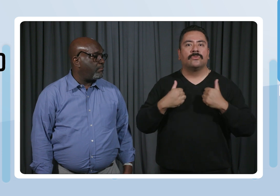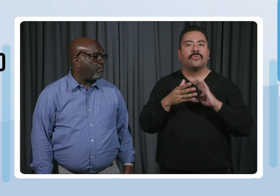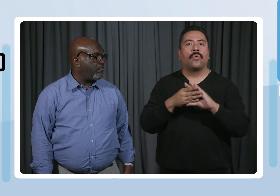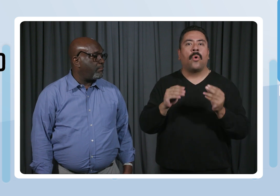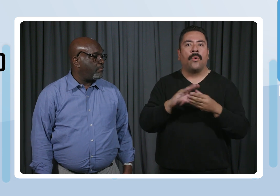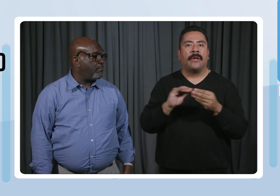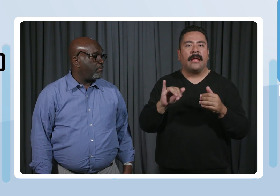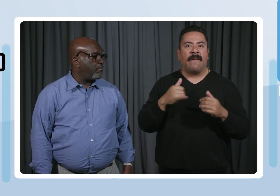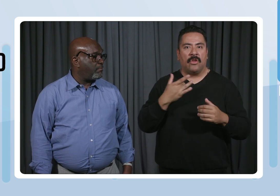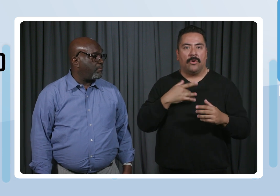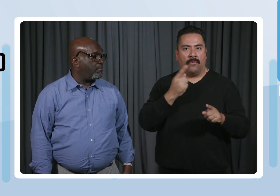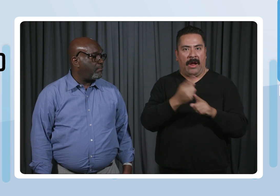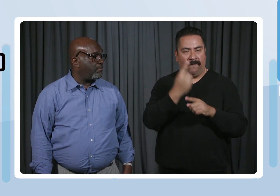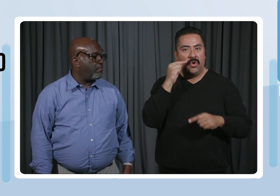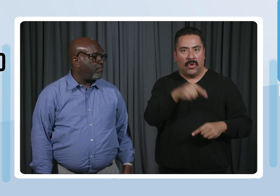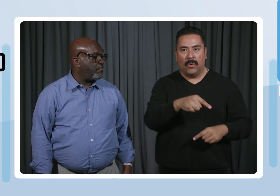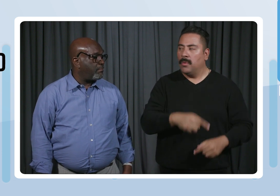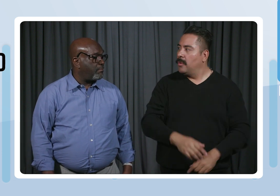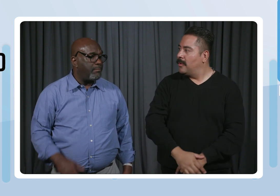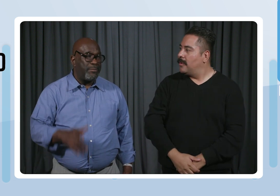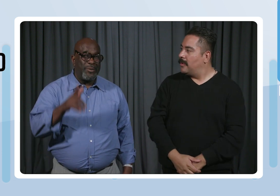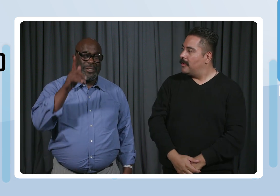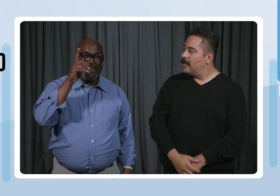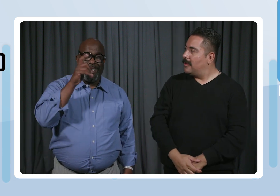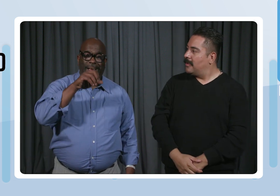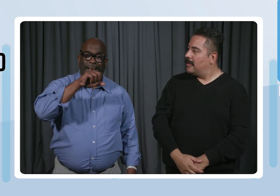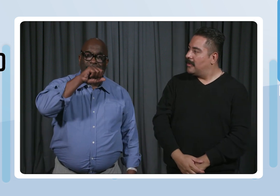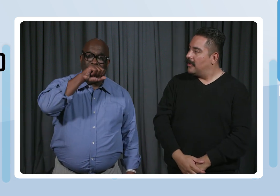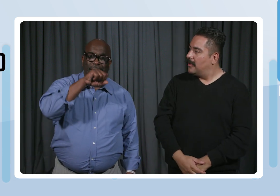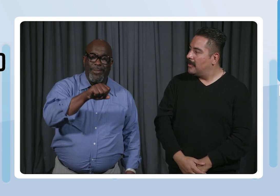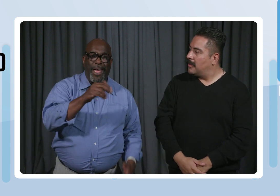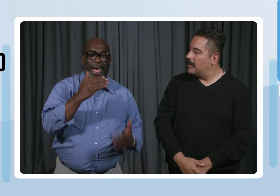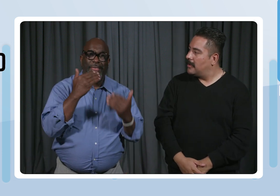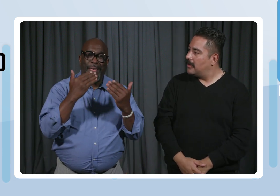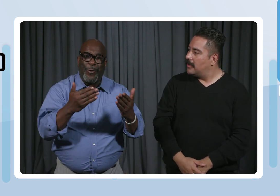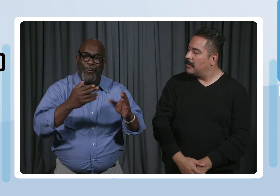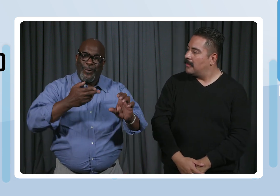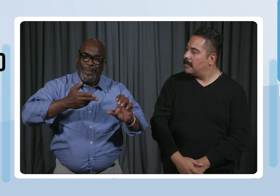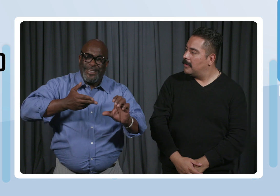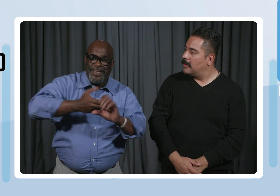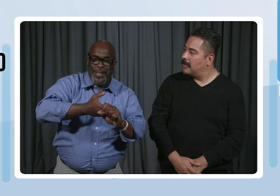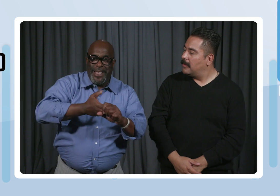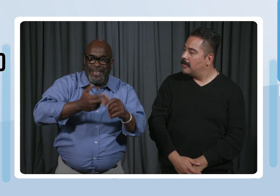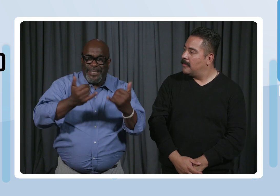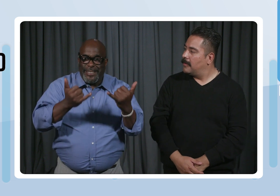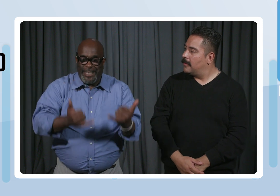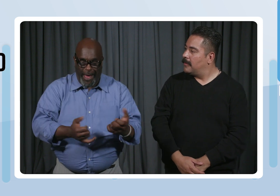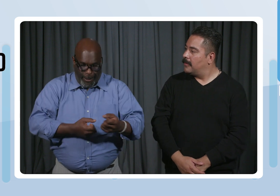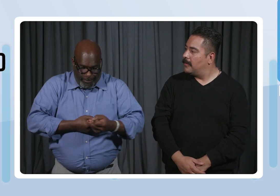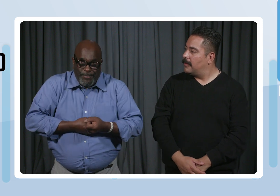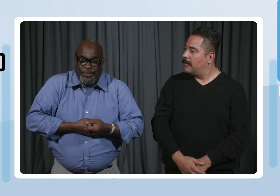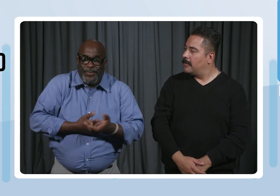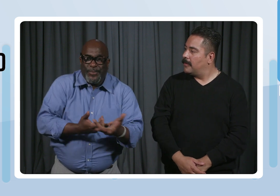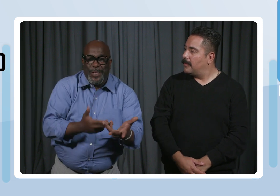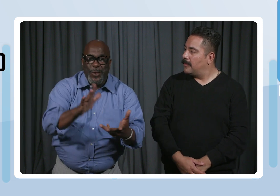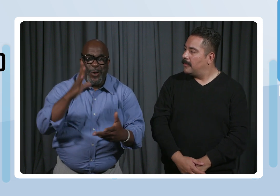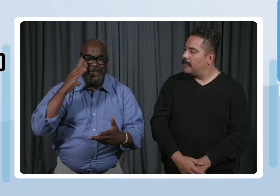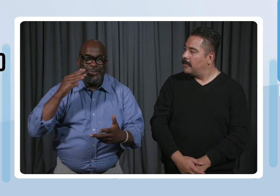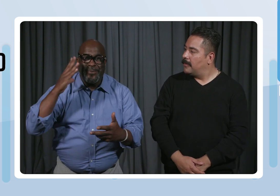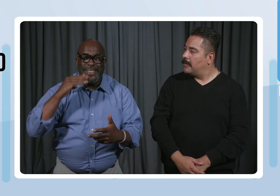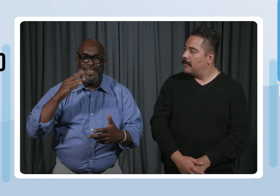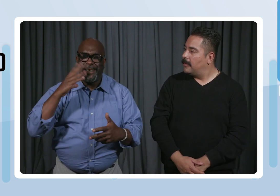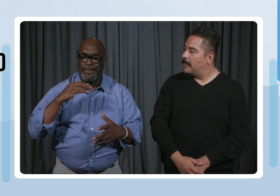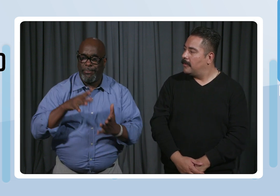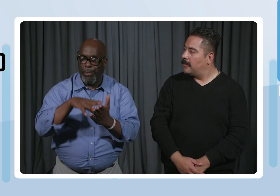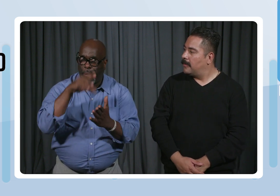you. I love that. Thank you for being with us today and sharing your story, sharing your experience. We definitely learned a lot.